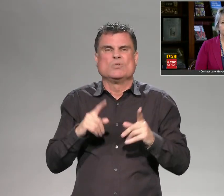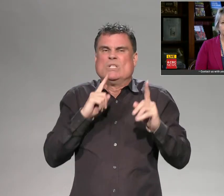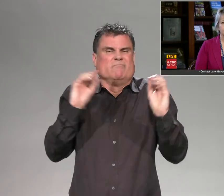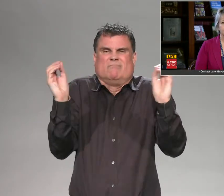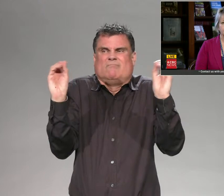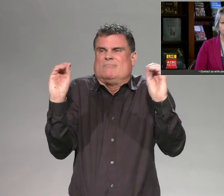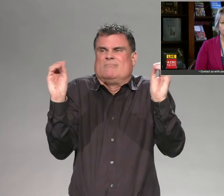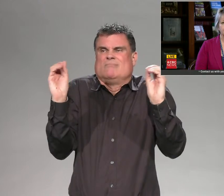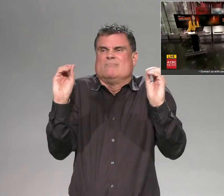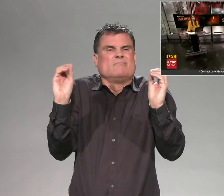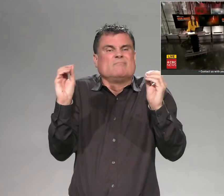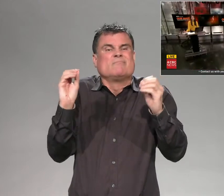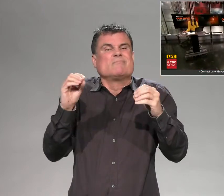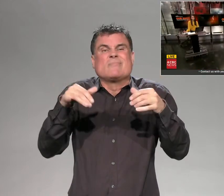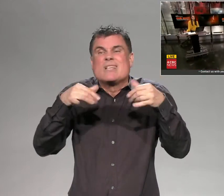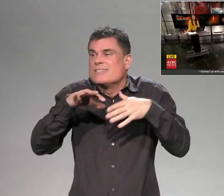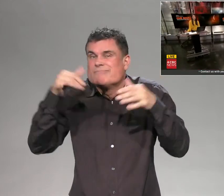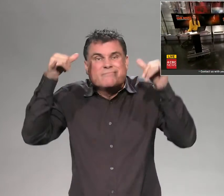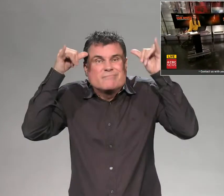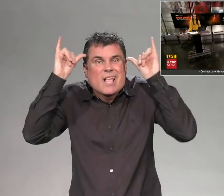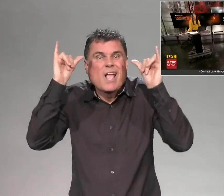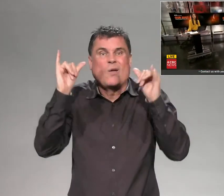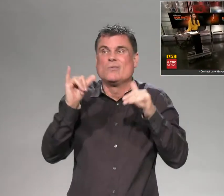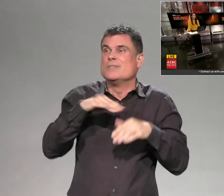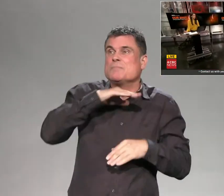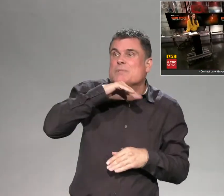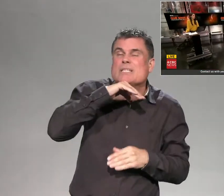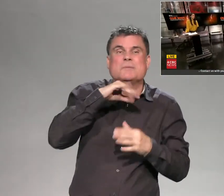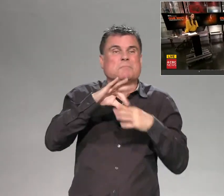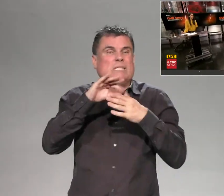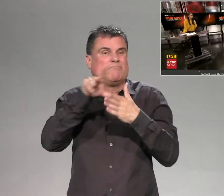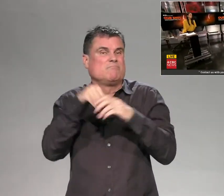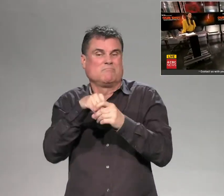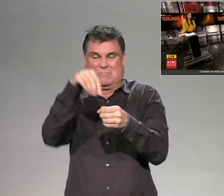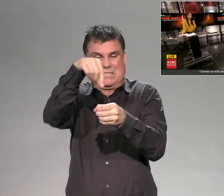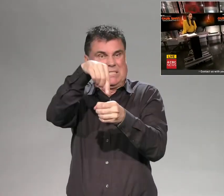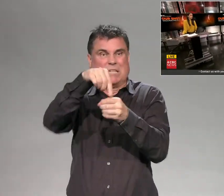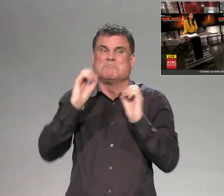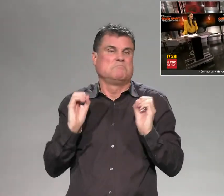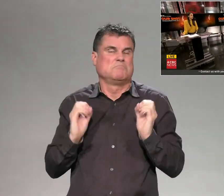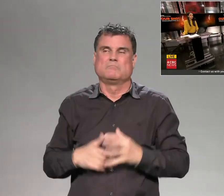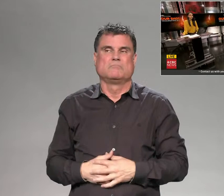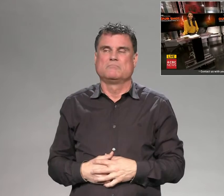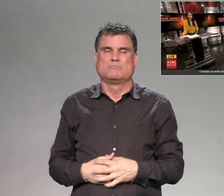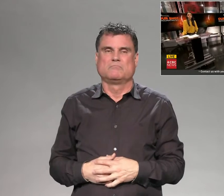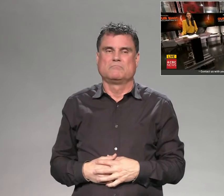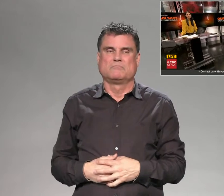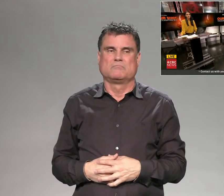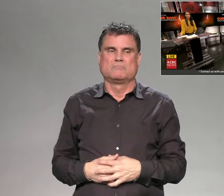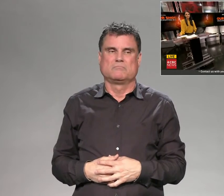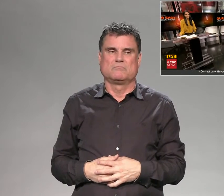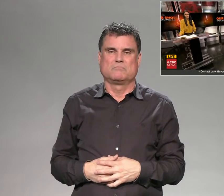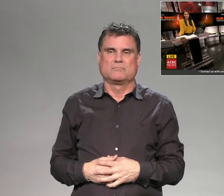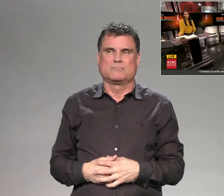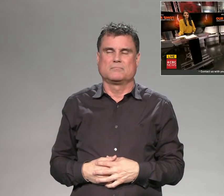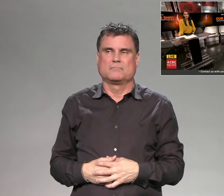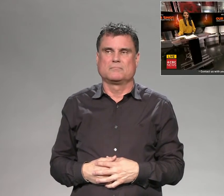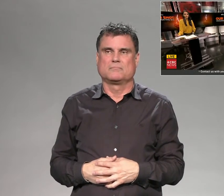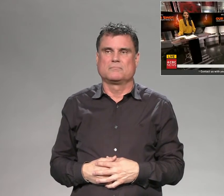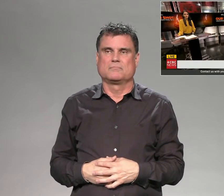Henry. And back to the phones, and we've got a call from Judy in Vancouver, and Judy has a question for Dr. Lee. Go ahead, Judy.